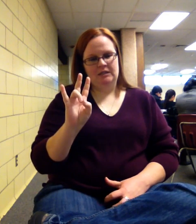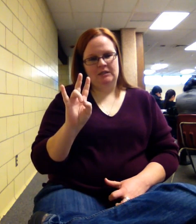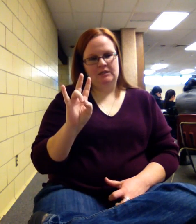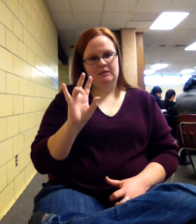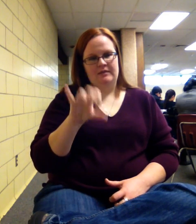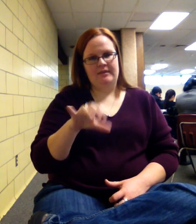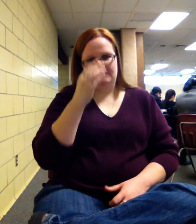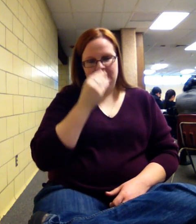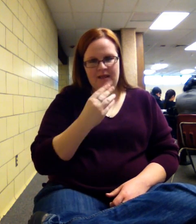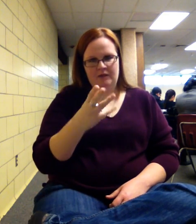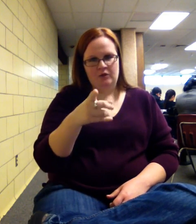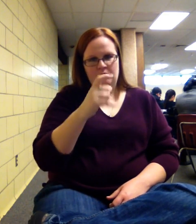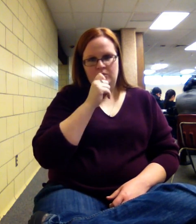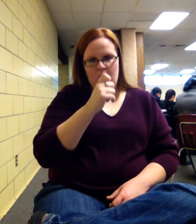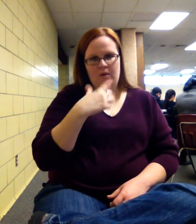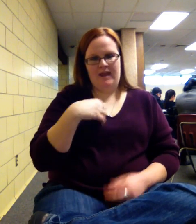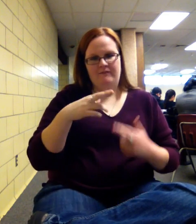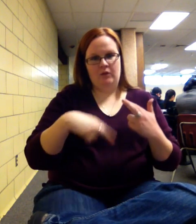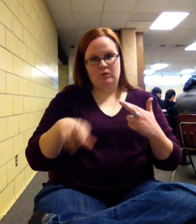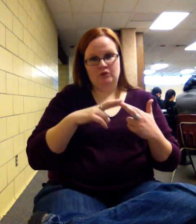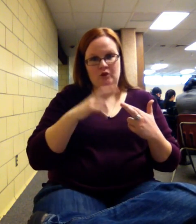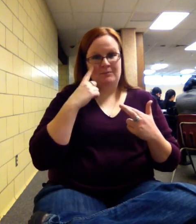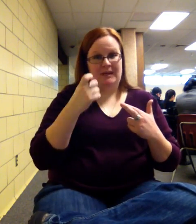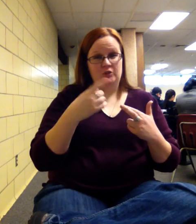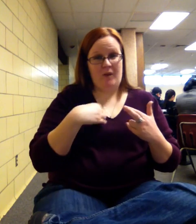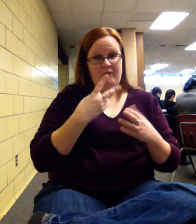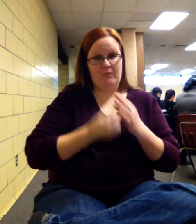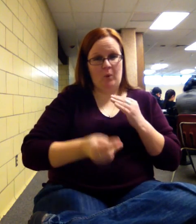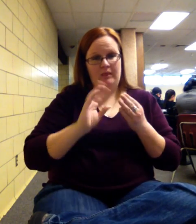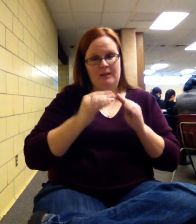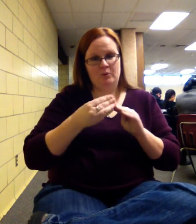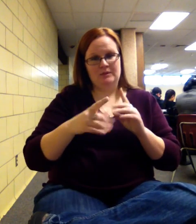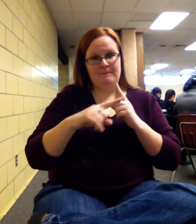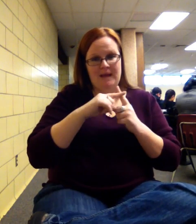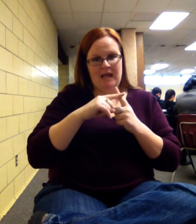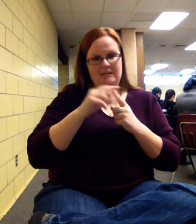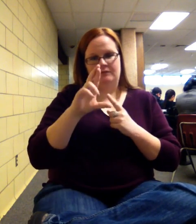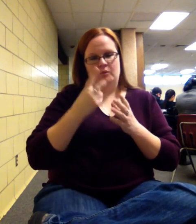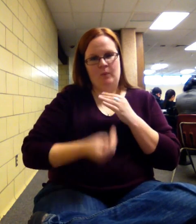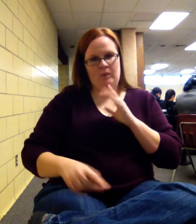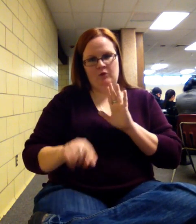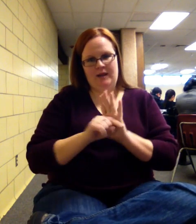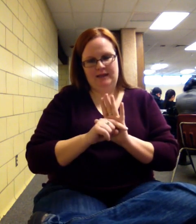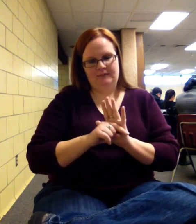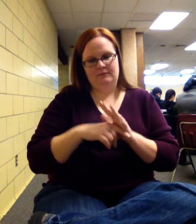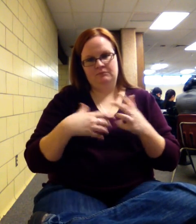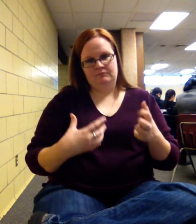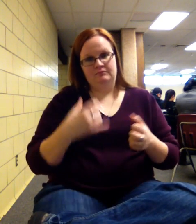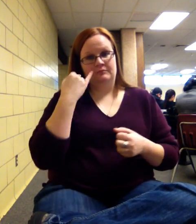that's telling you that you don't have a return because you made both of these numbers positive or both of these numbers negative. So if you ever get an error 5